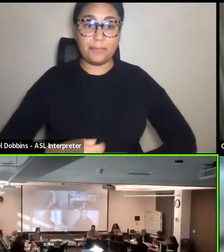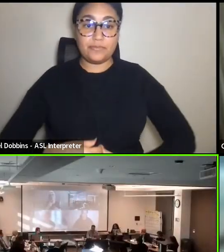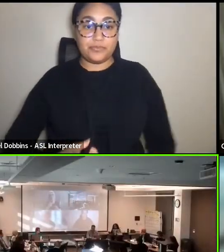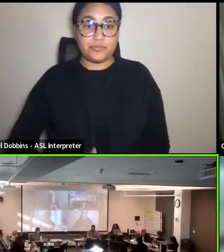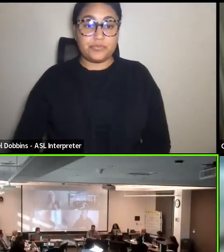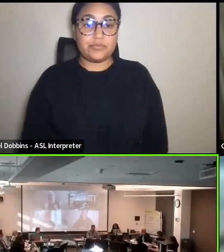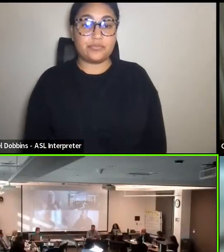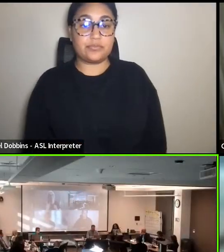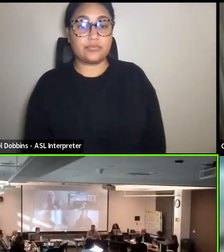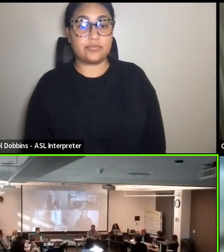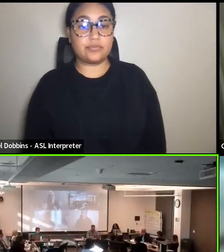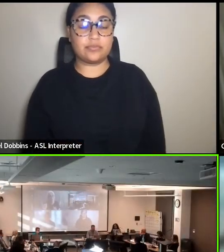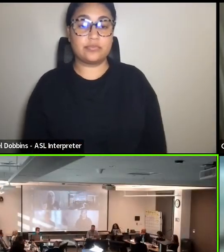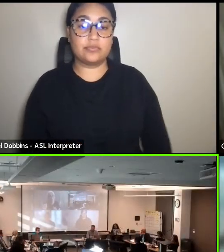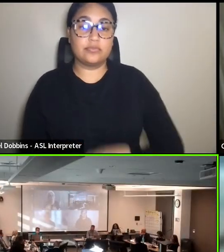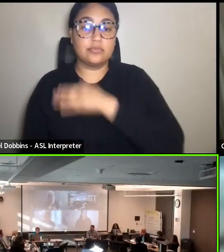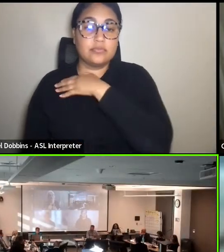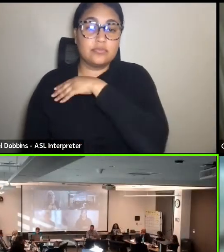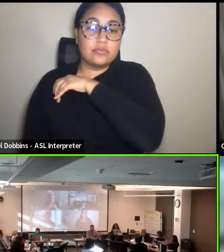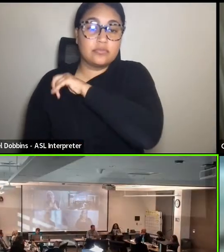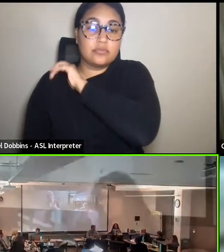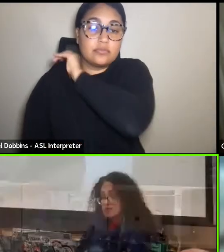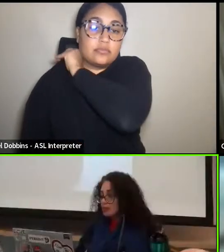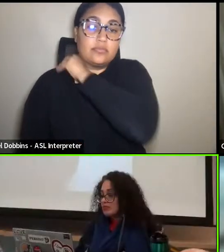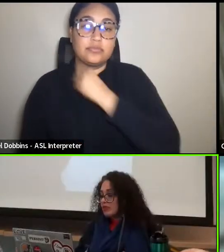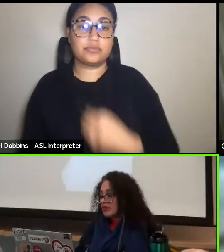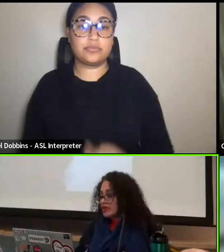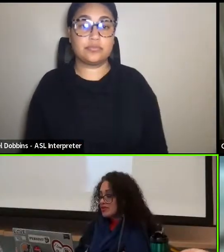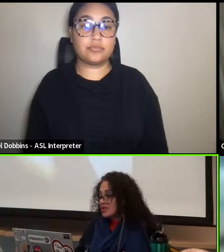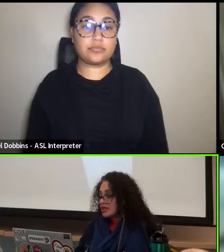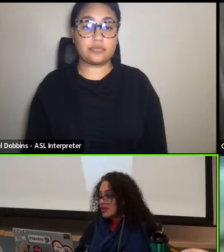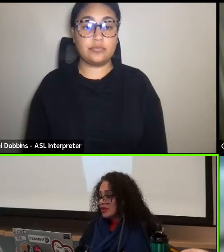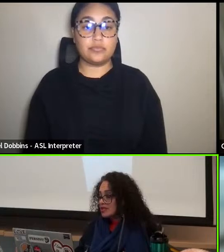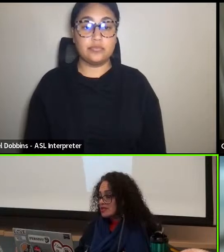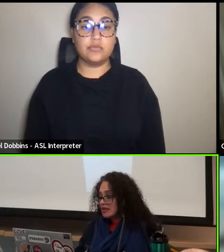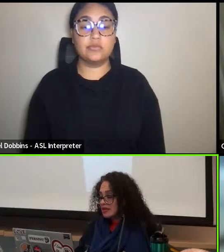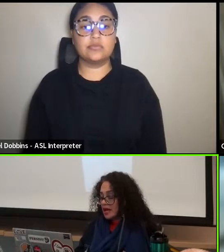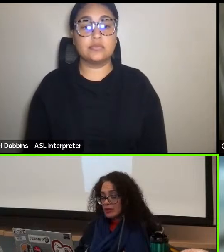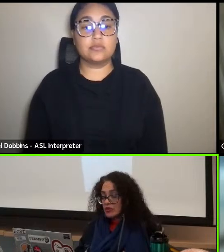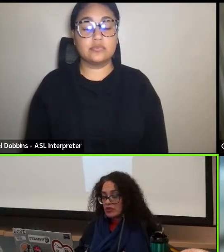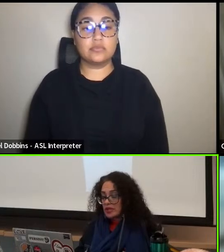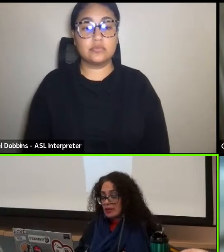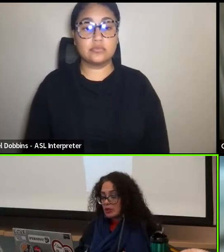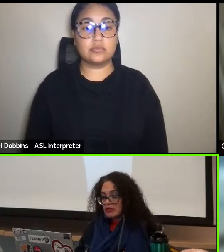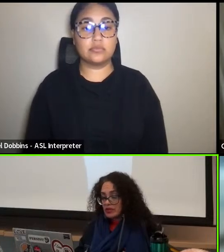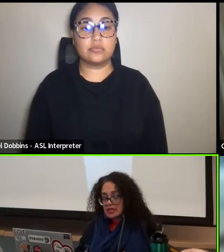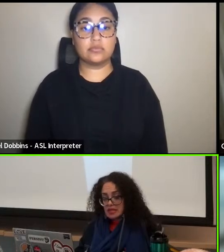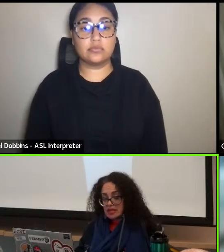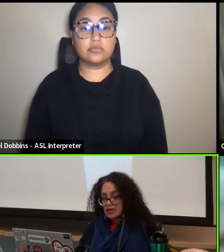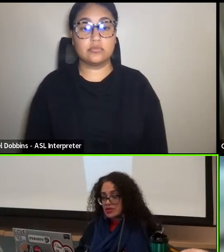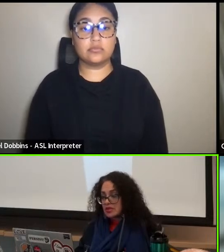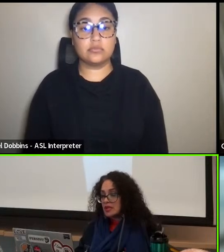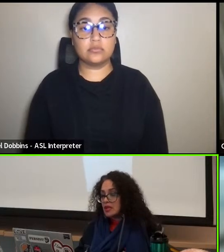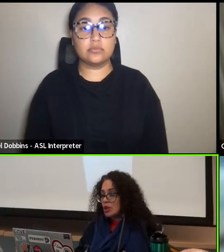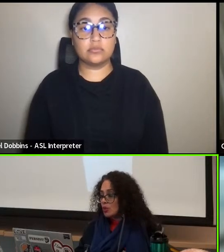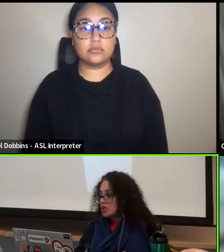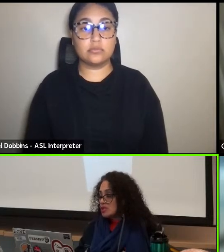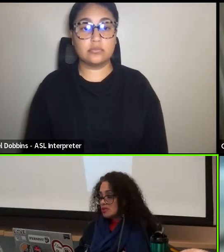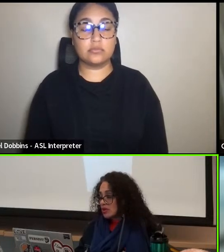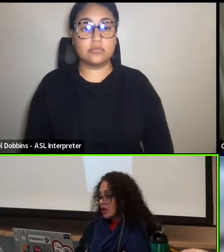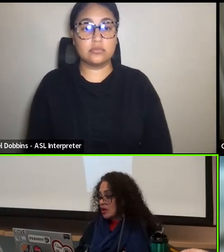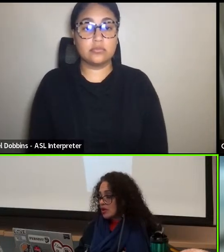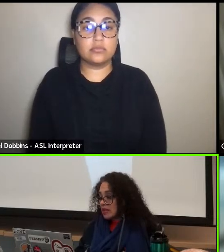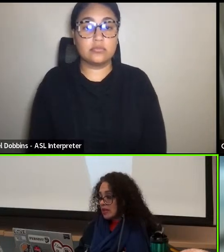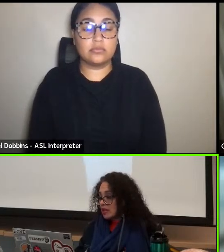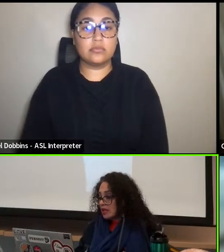too. Yeah. I mean, how many people that is their profession, and I worked for a library for like 10 years. And once